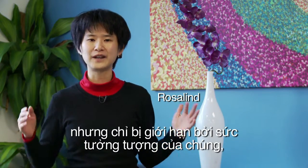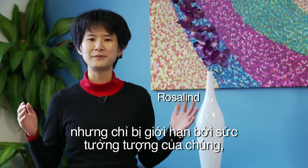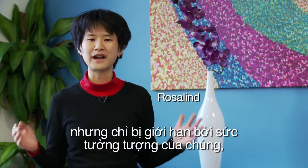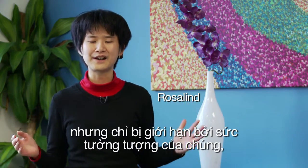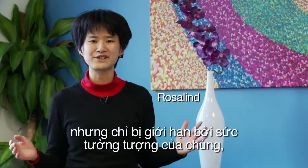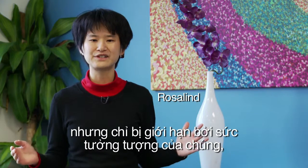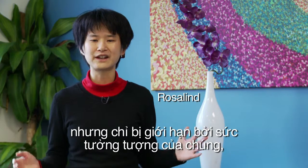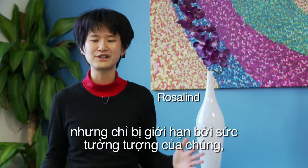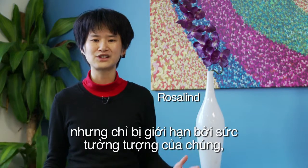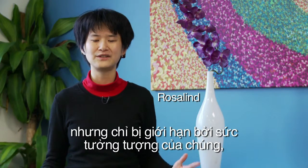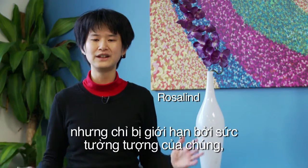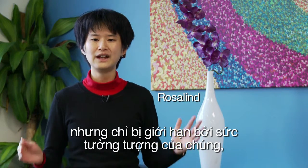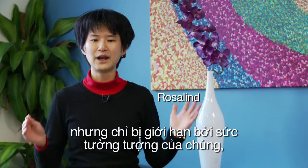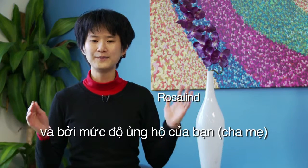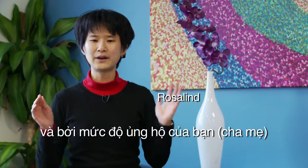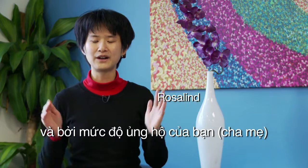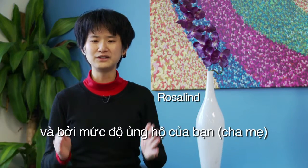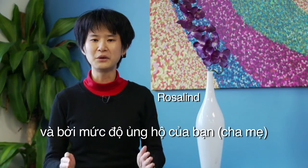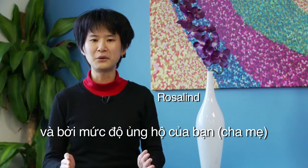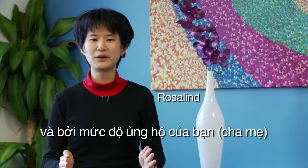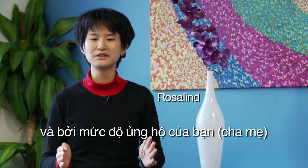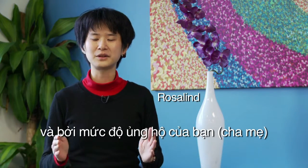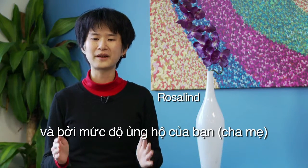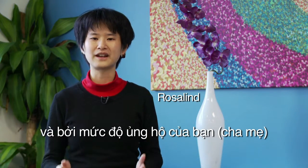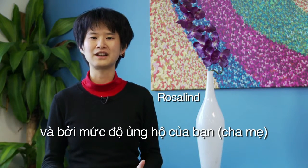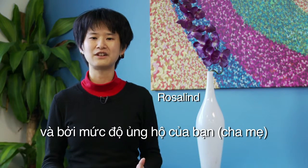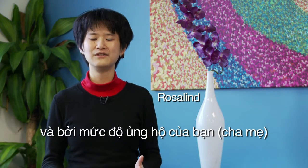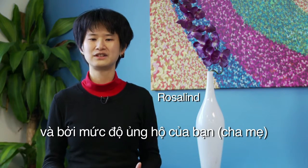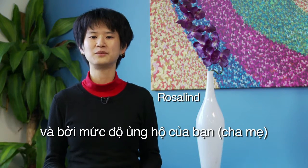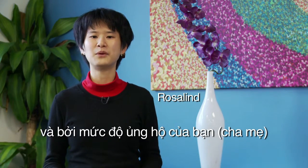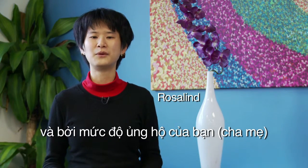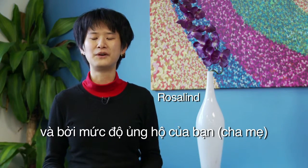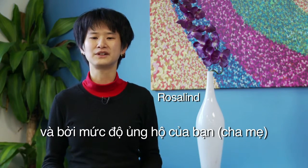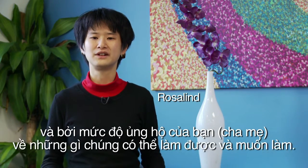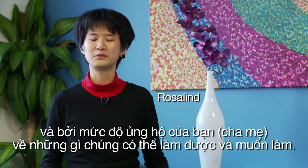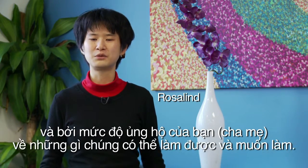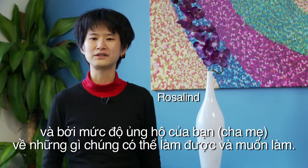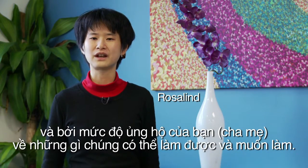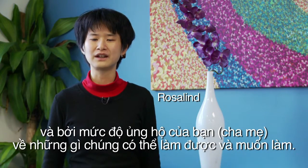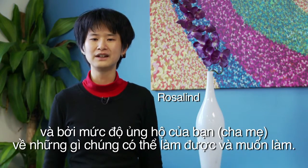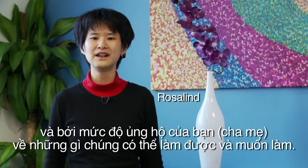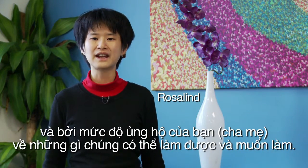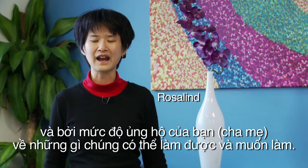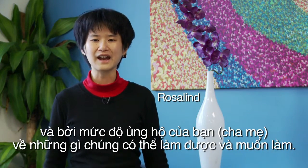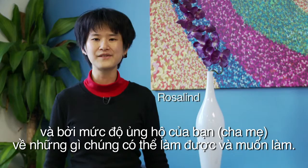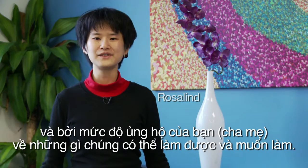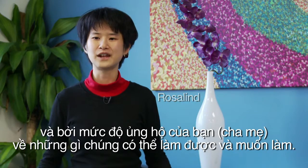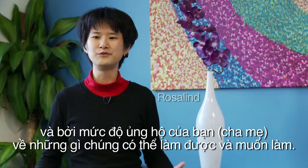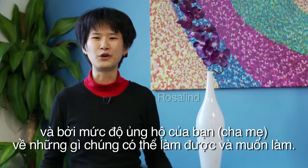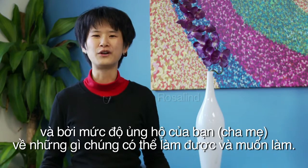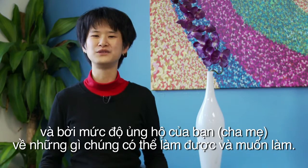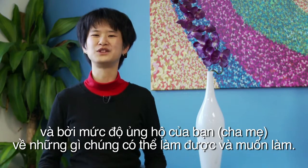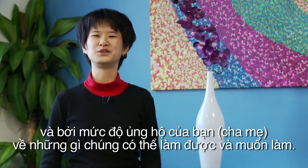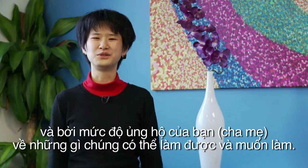imagination and by your, the parents' support of what they can and want to do.